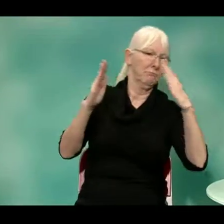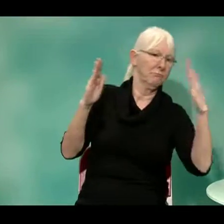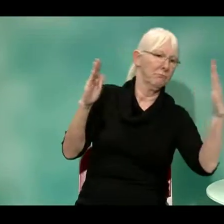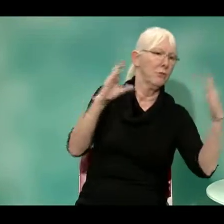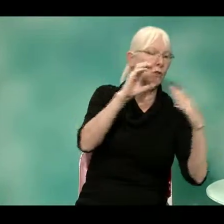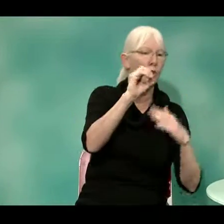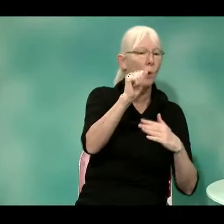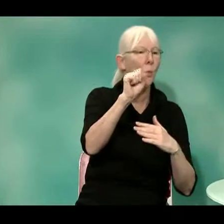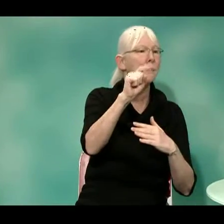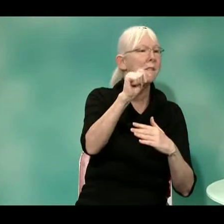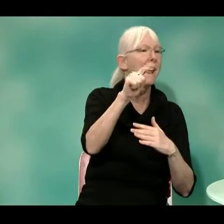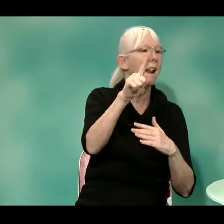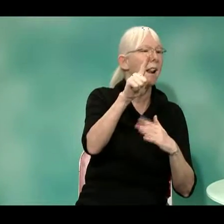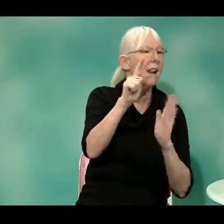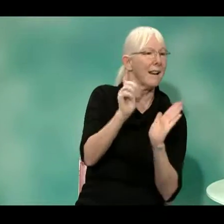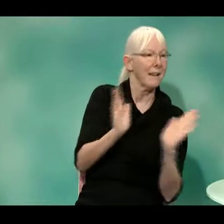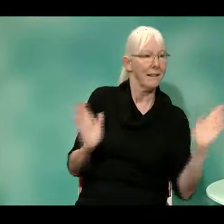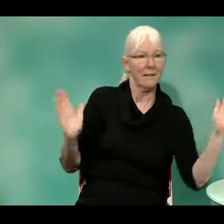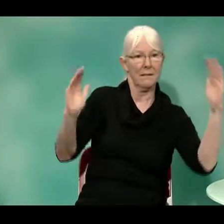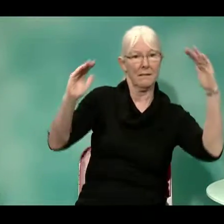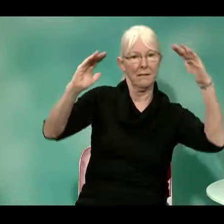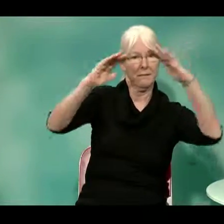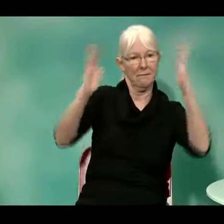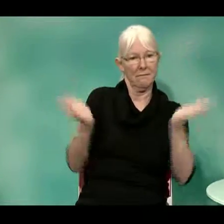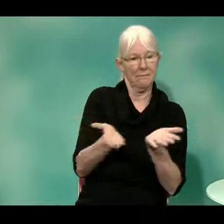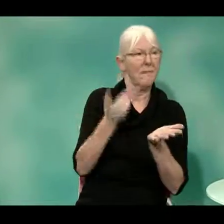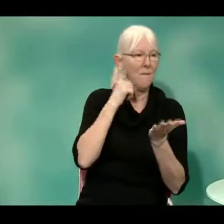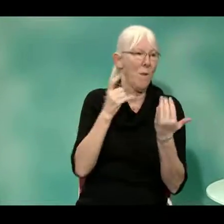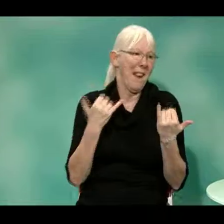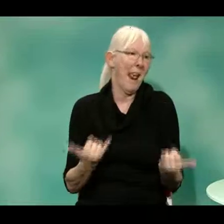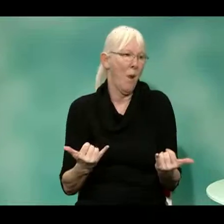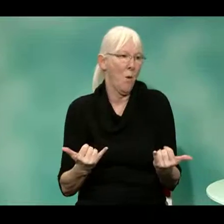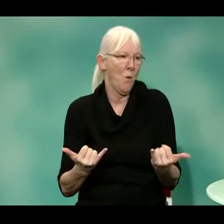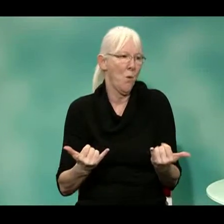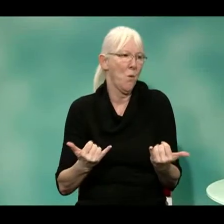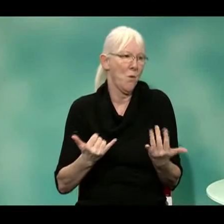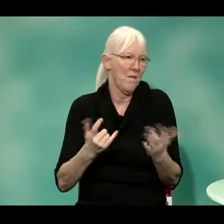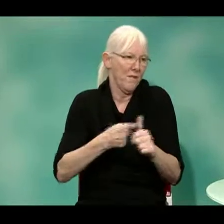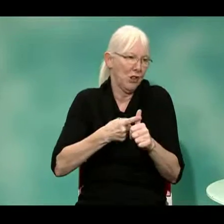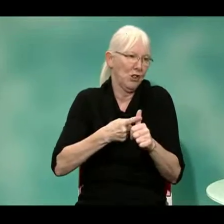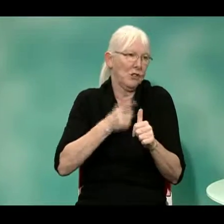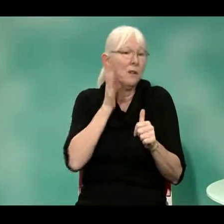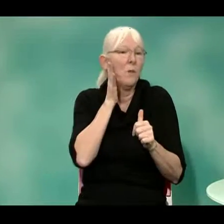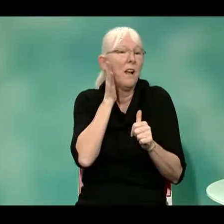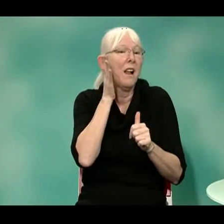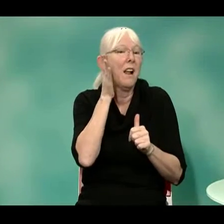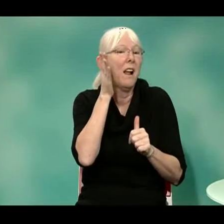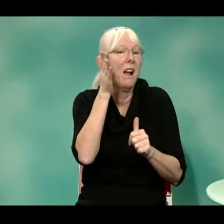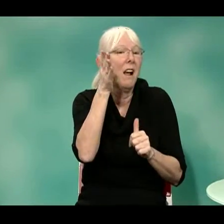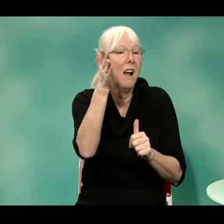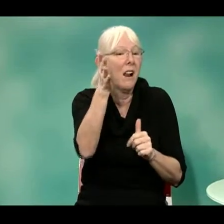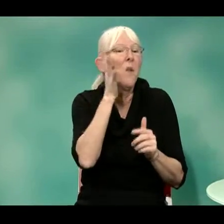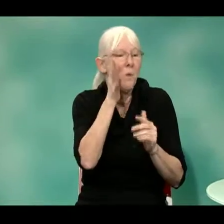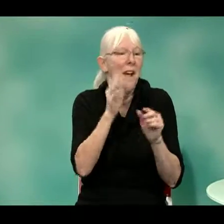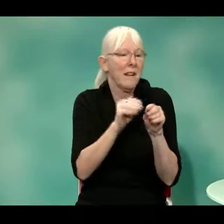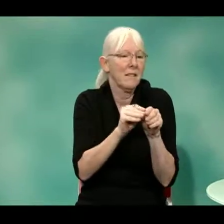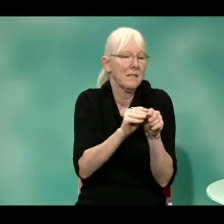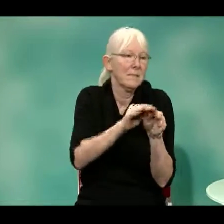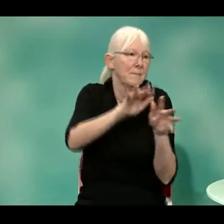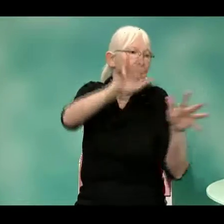just around to the coast or so for now. That's where we're starting anyway. And